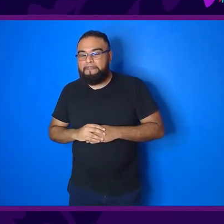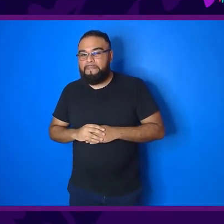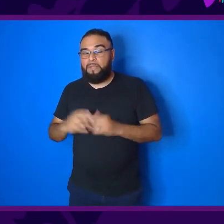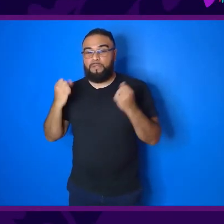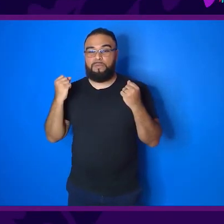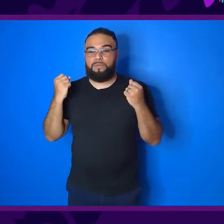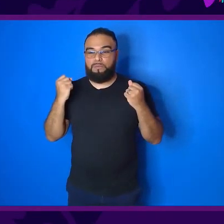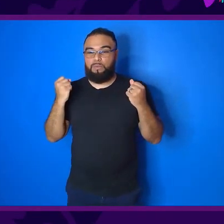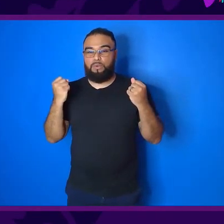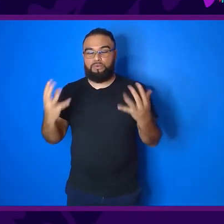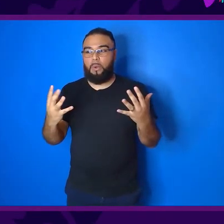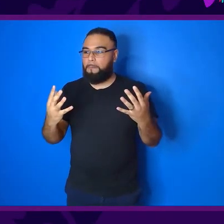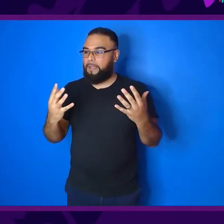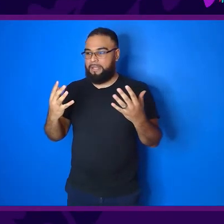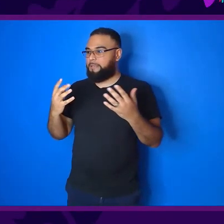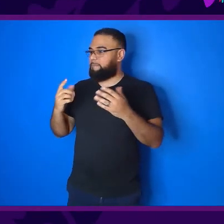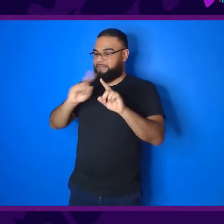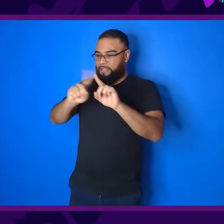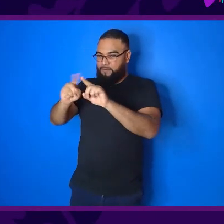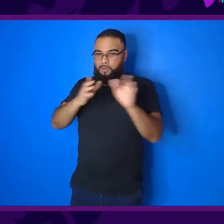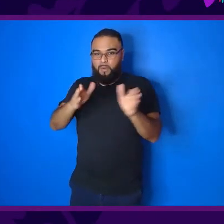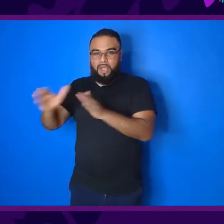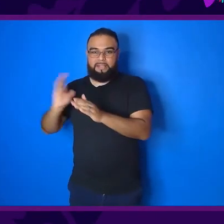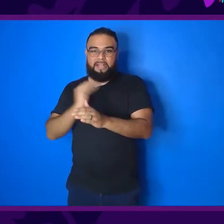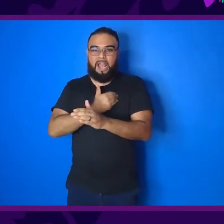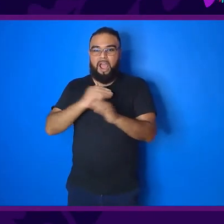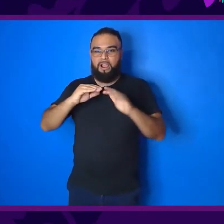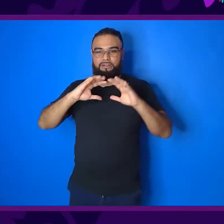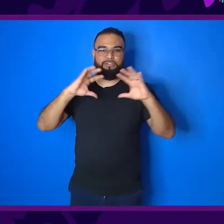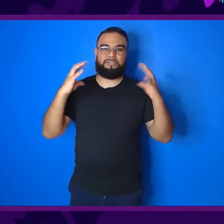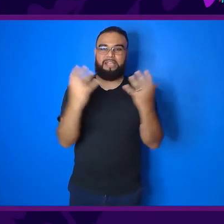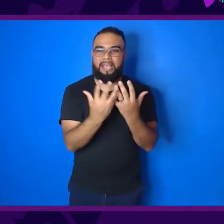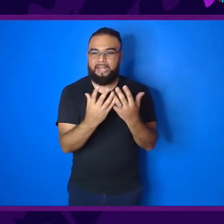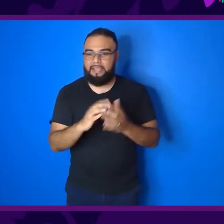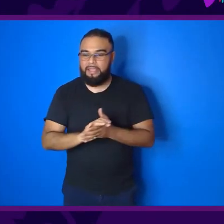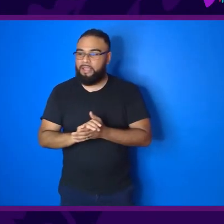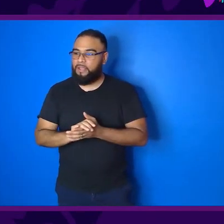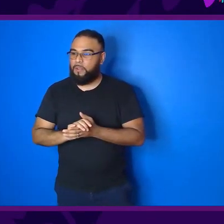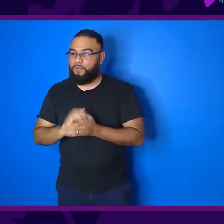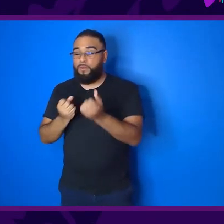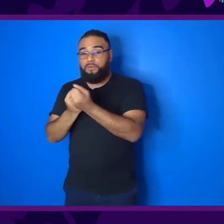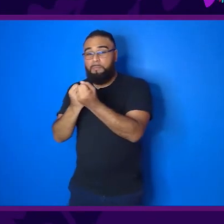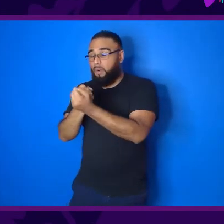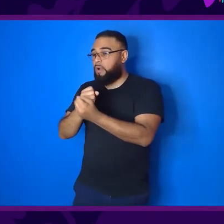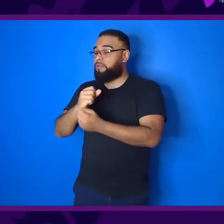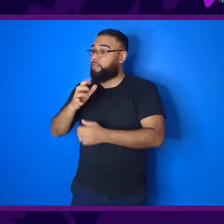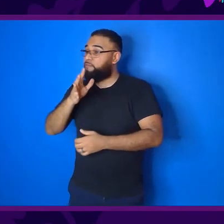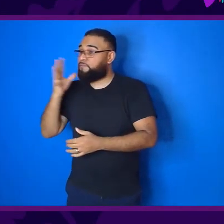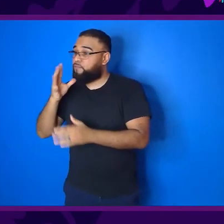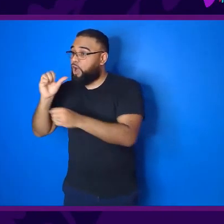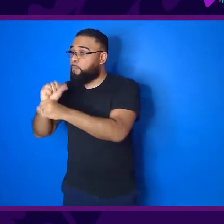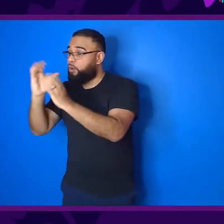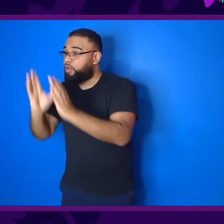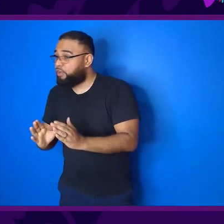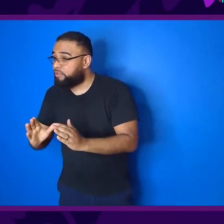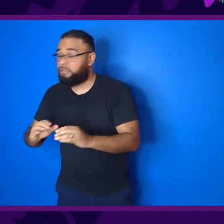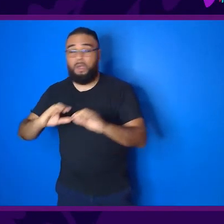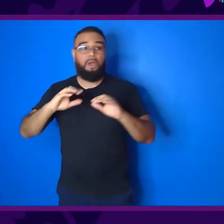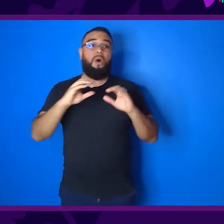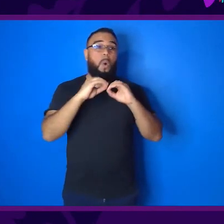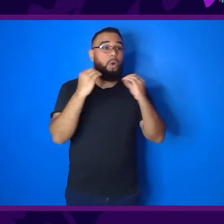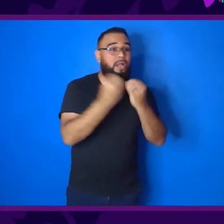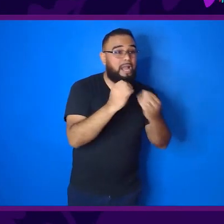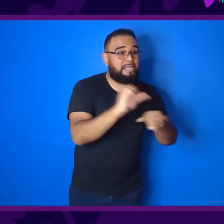our society. Whether we're talking about farm workers and all of organized labor, whether we're talking about education,